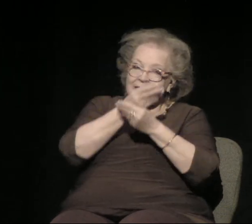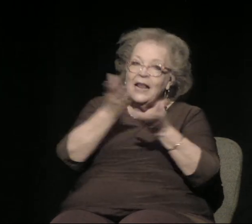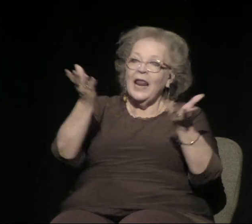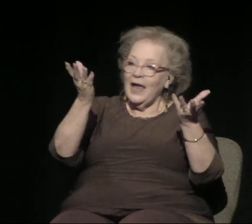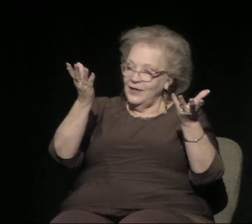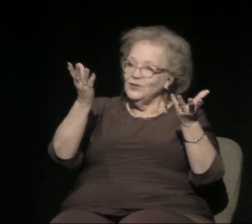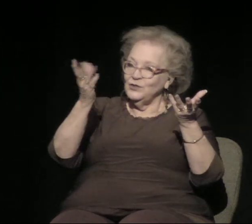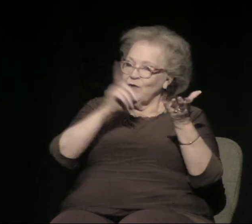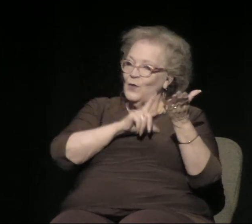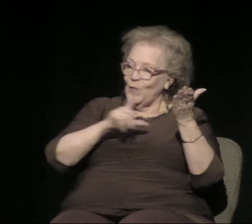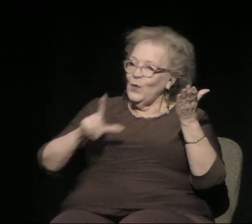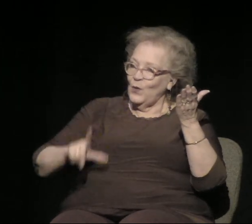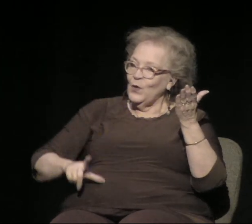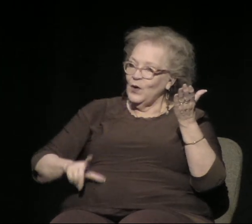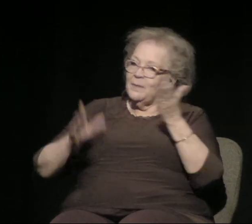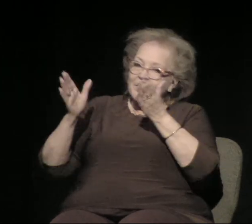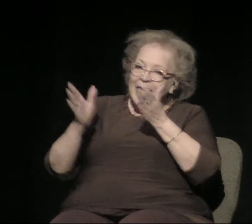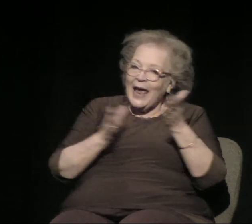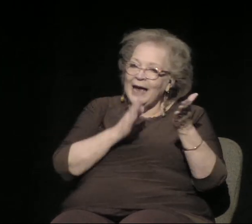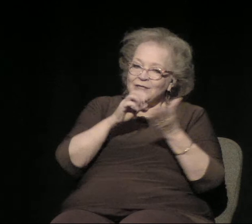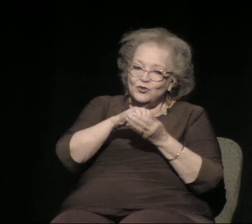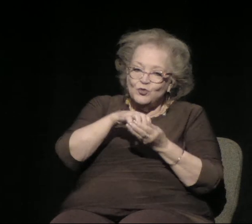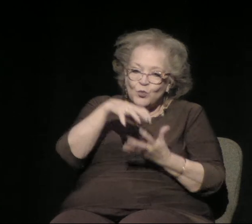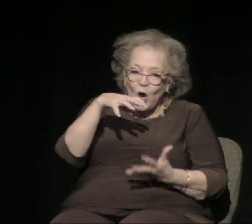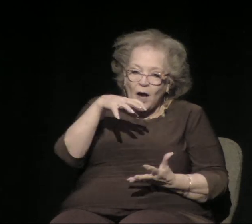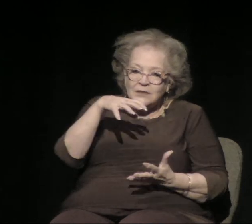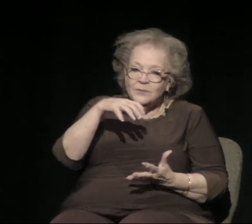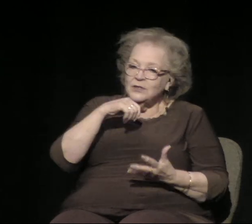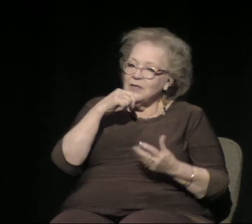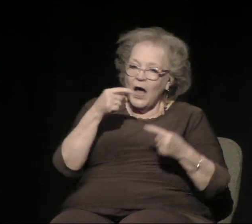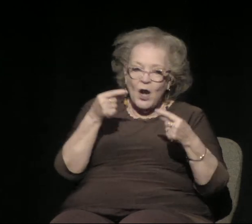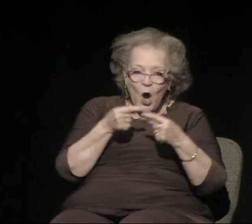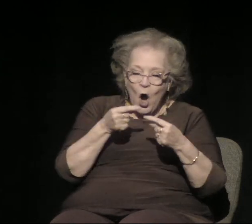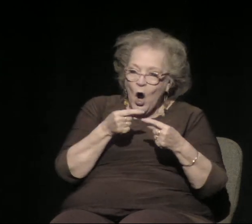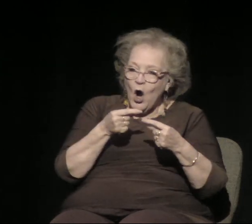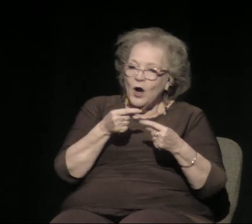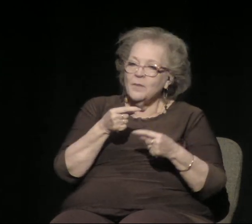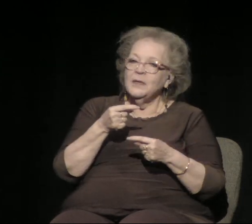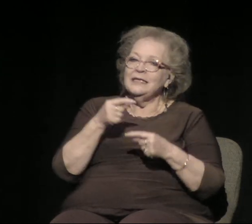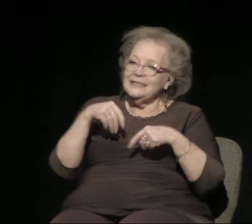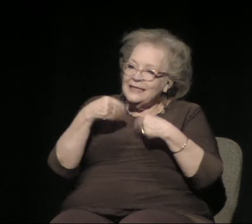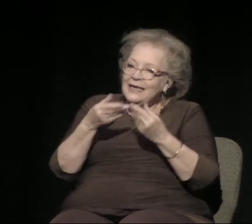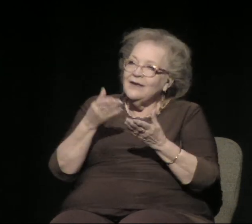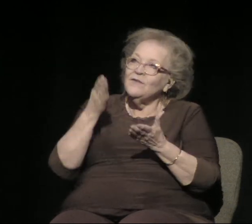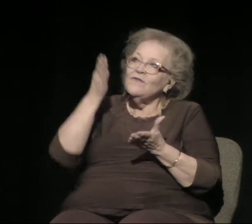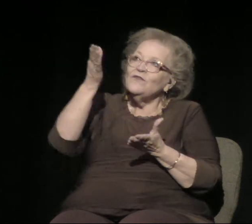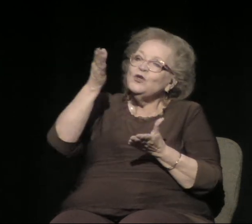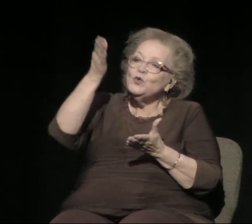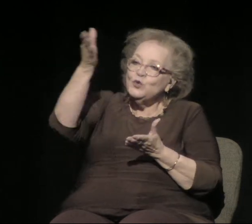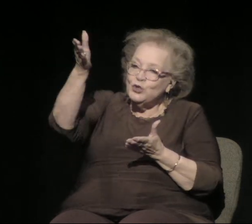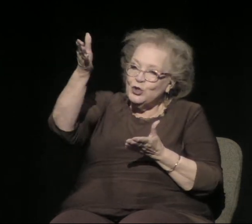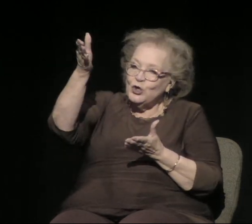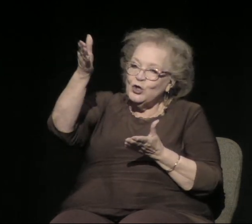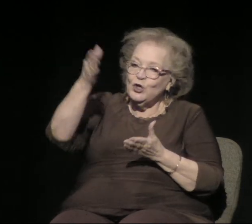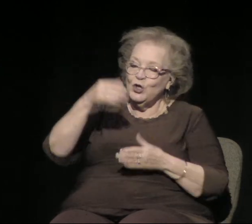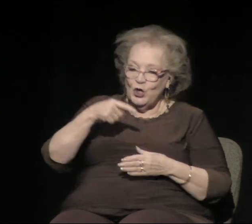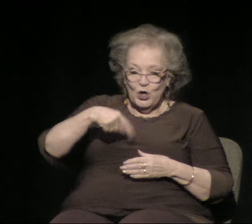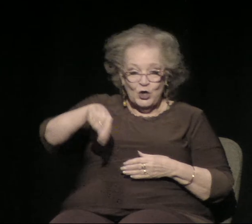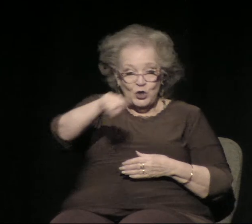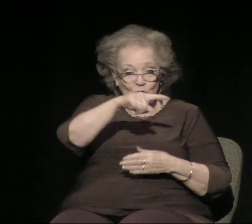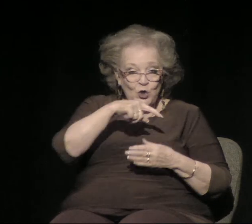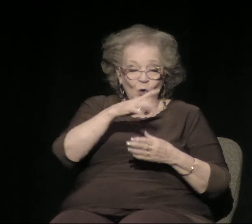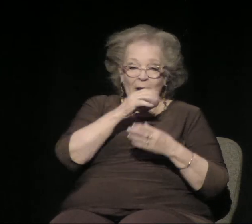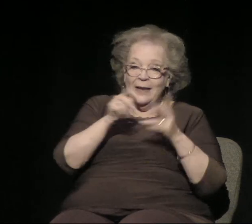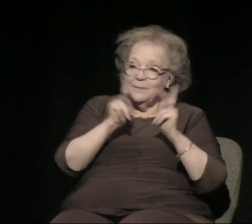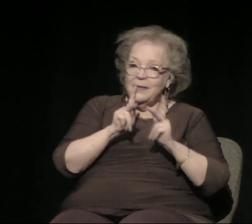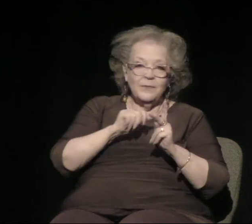Lord. Plans to prosper you and not to harm you. Plans to give you a hope and a future. Daniel, you and your people will not remain